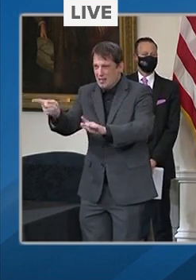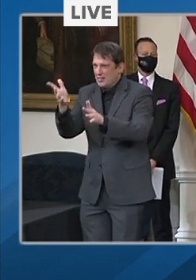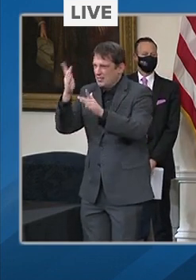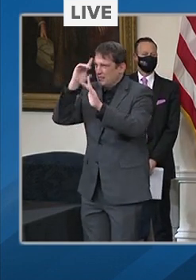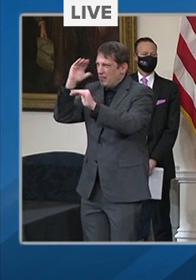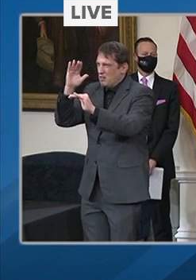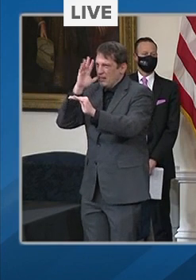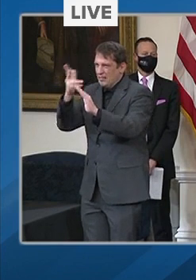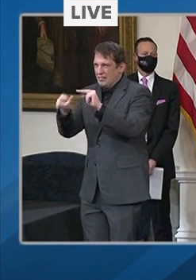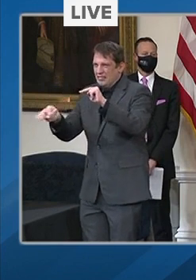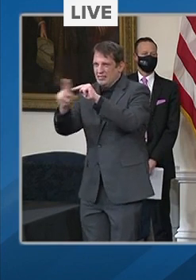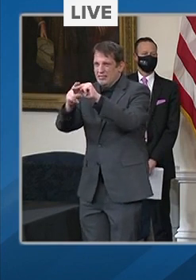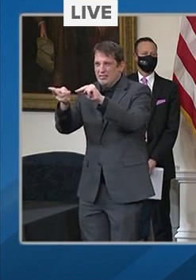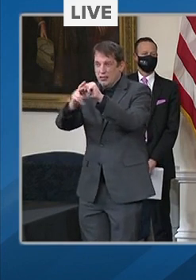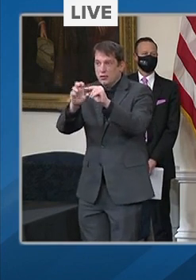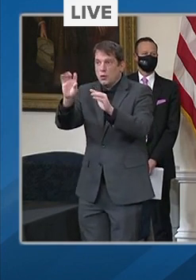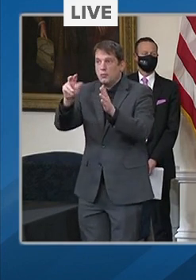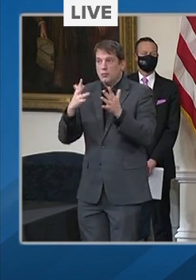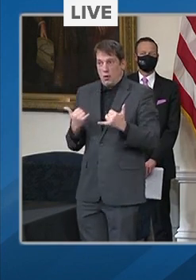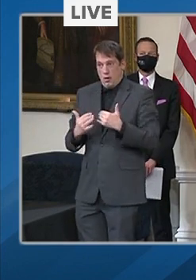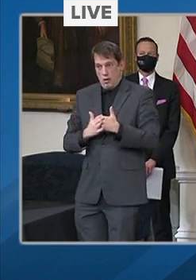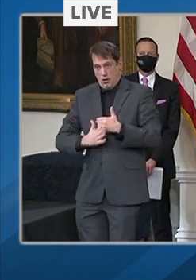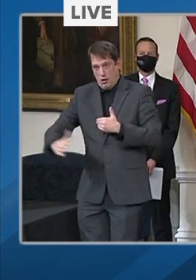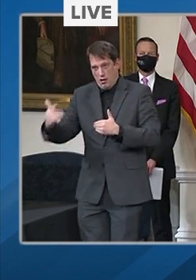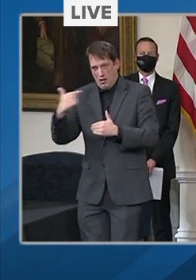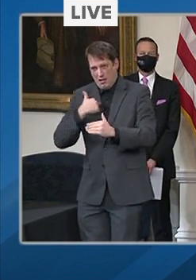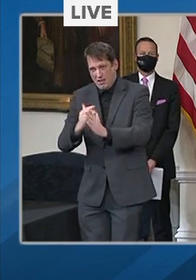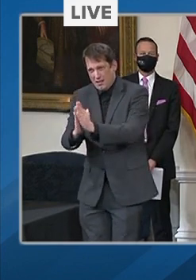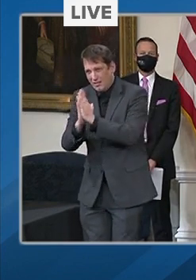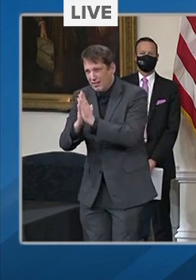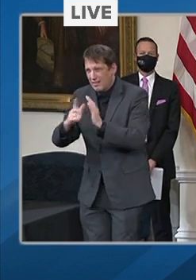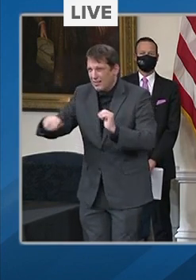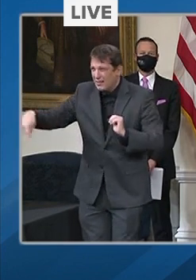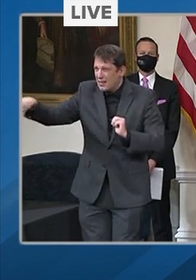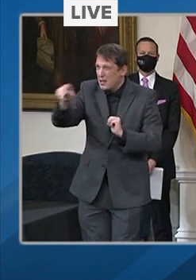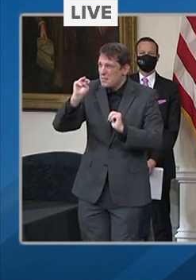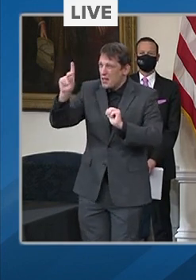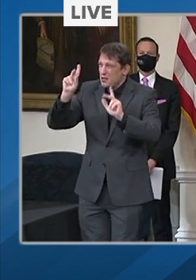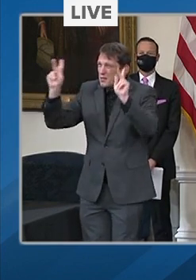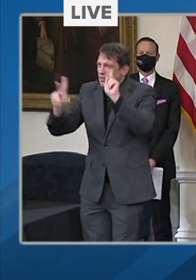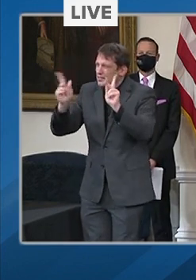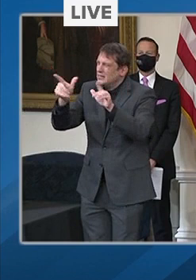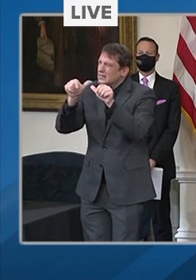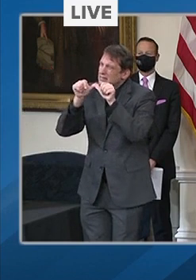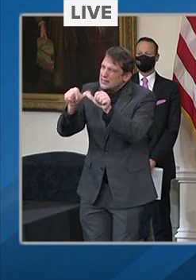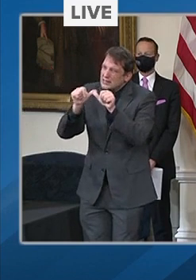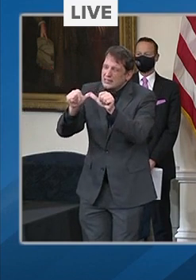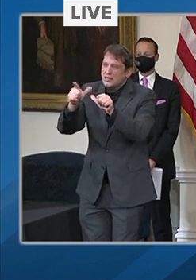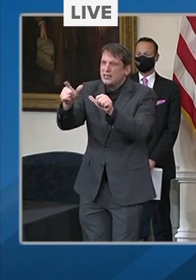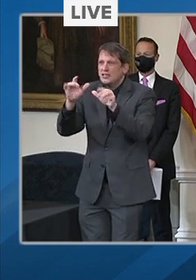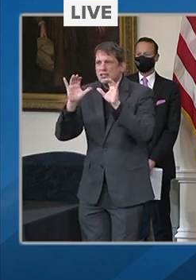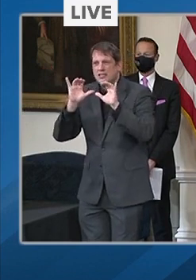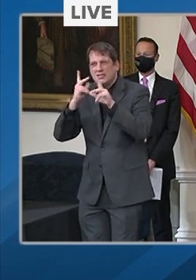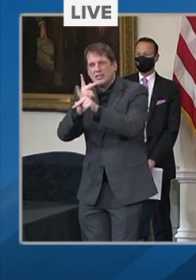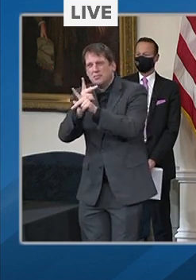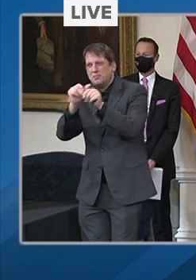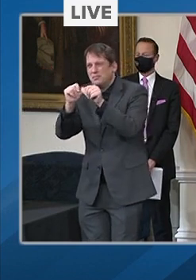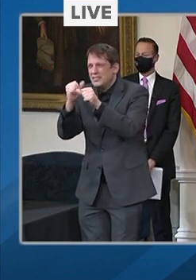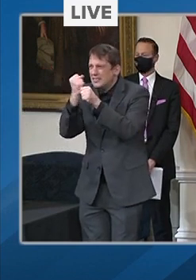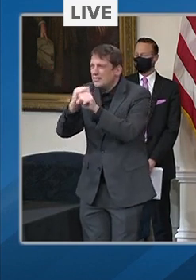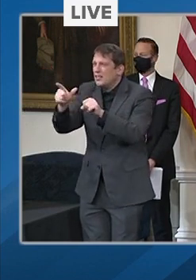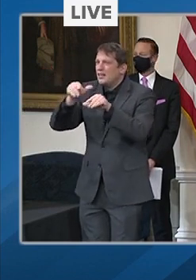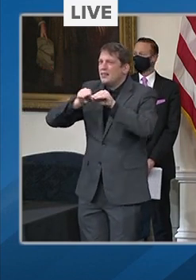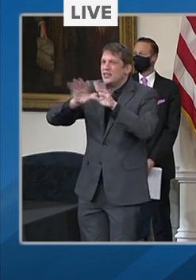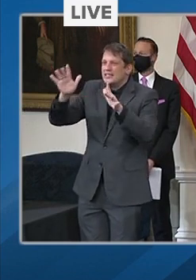Marylanders, asking them to keep on doing the things that help to keep us safe and to slow the spread of COVID-19.